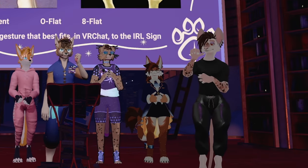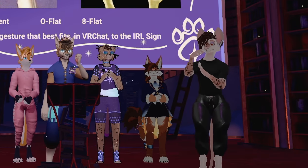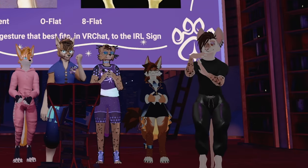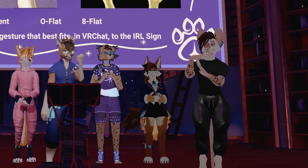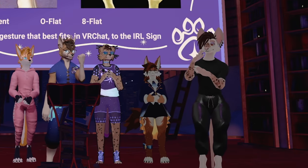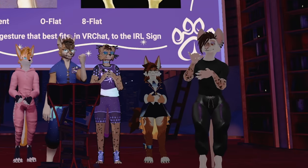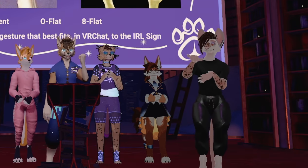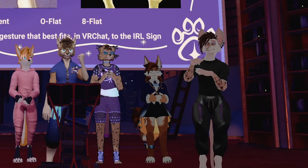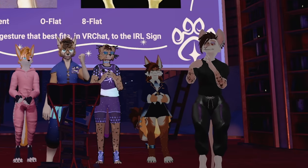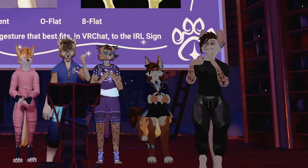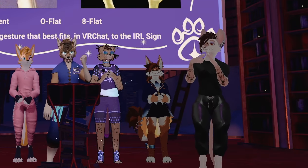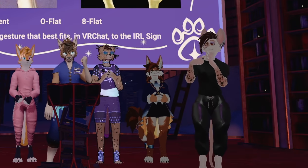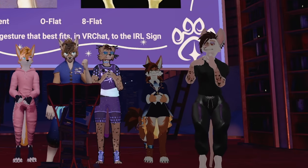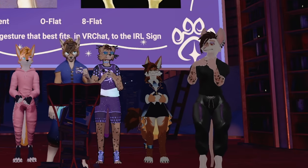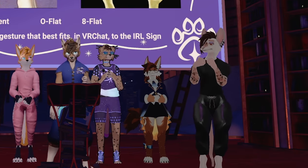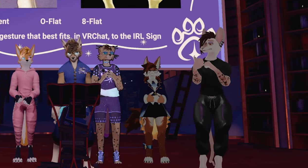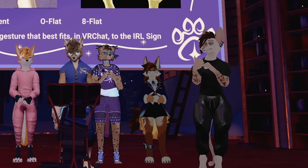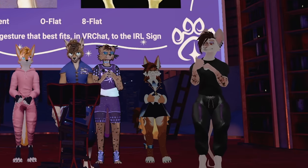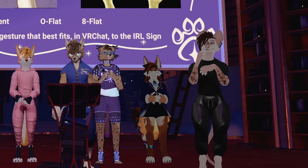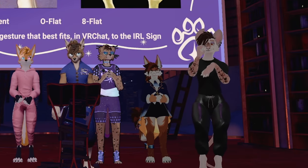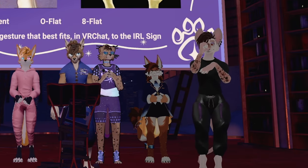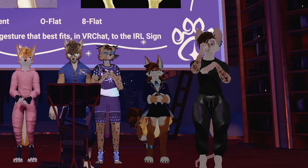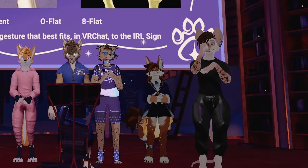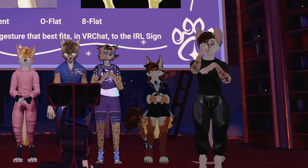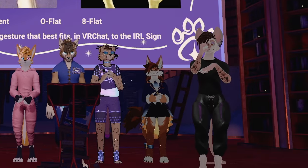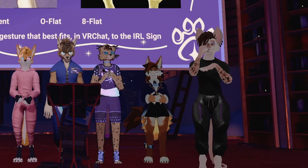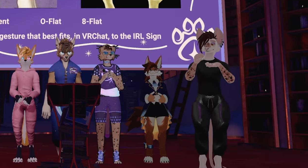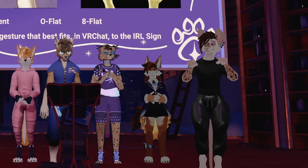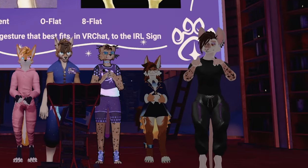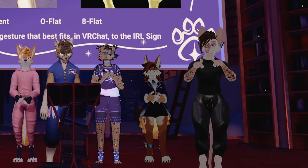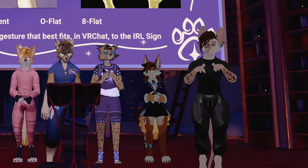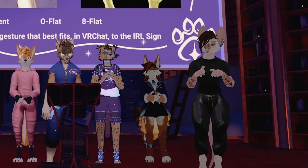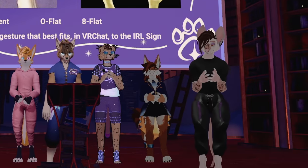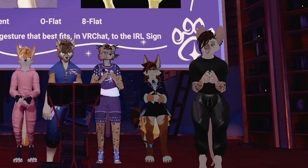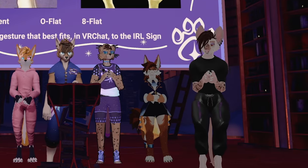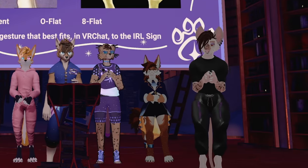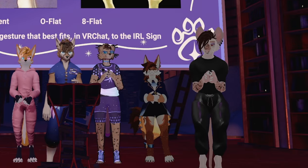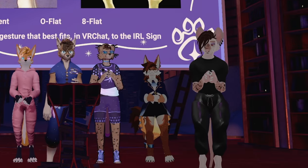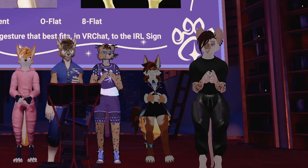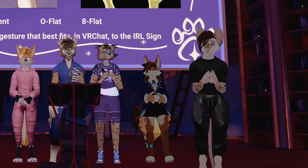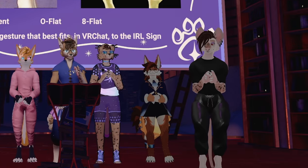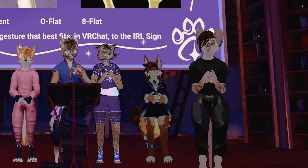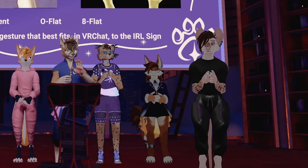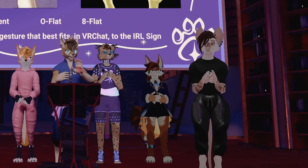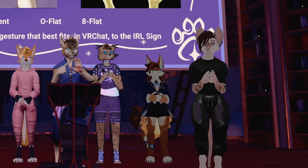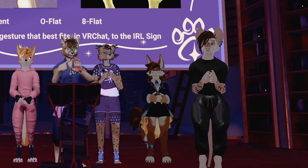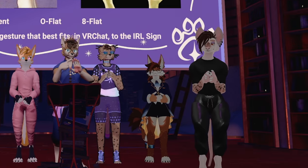represent it as a closed fist. And for 8 flat, the last picture,